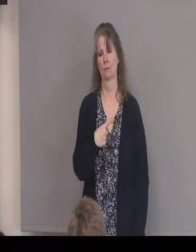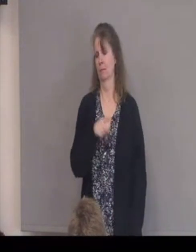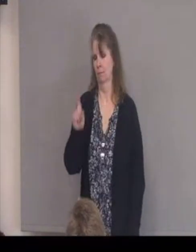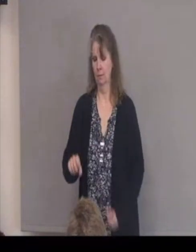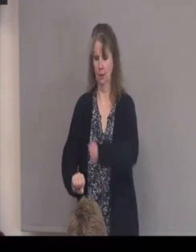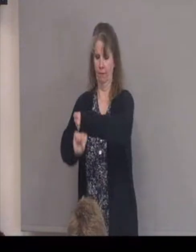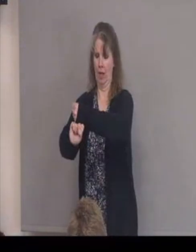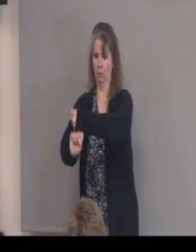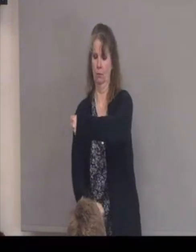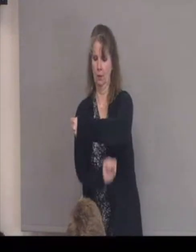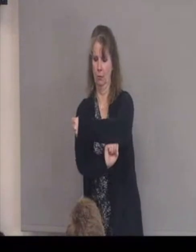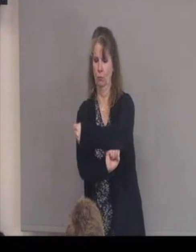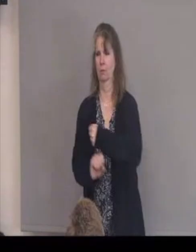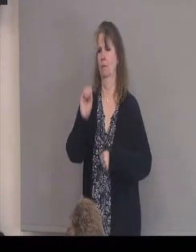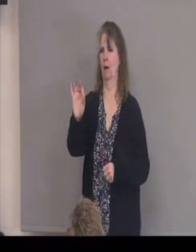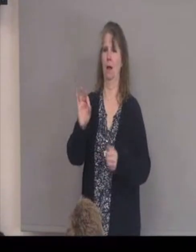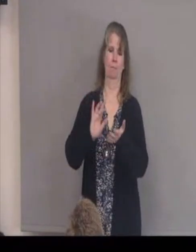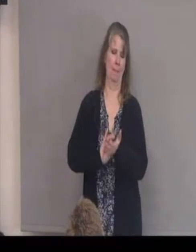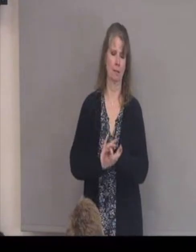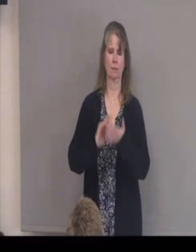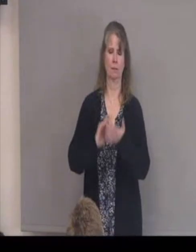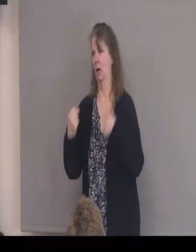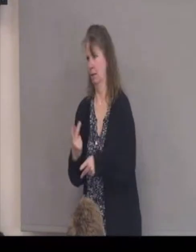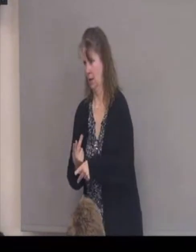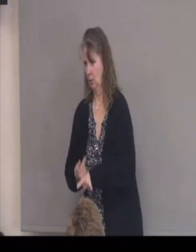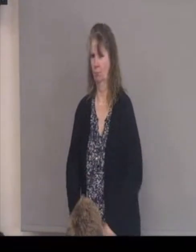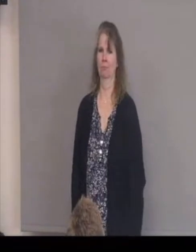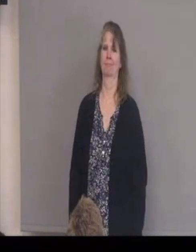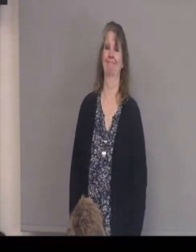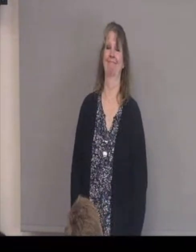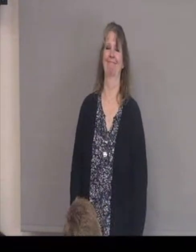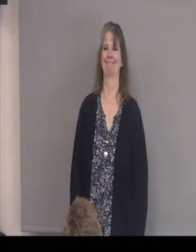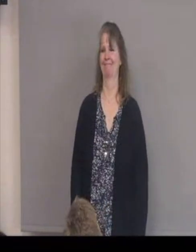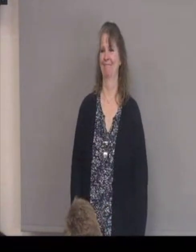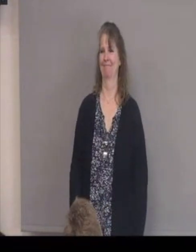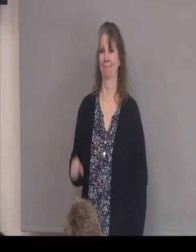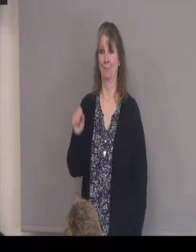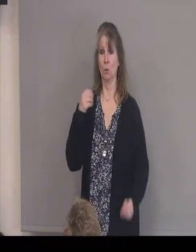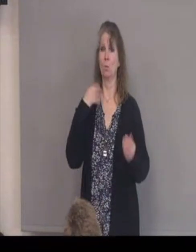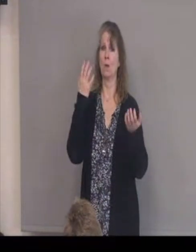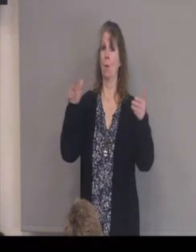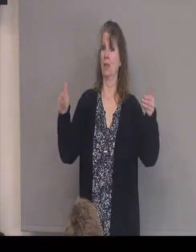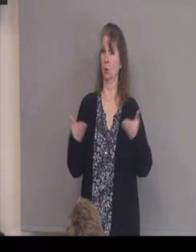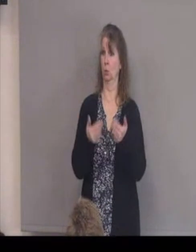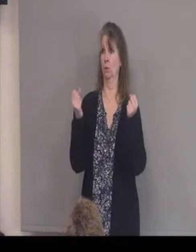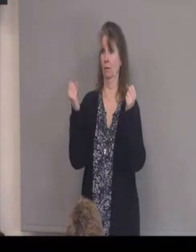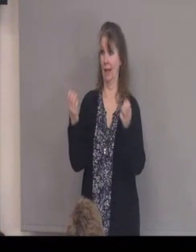Yeah, so. This is critical to know. This is the foundation of medical